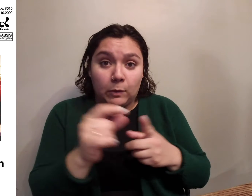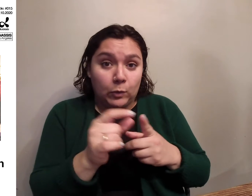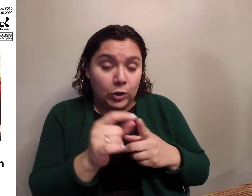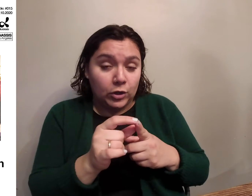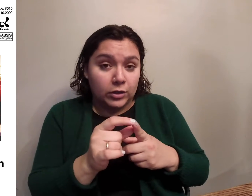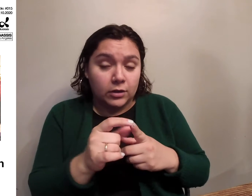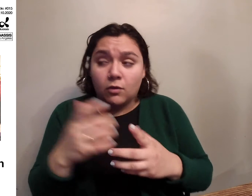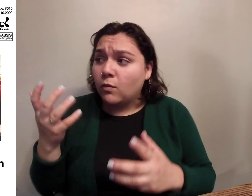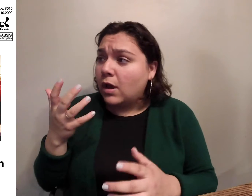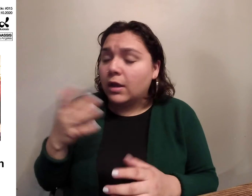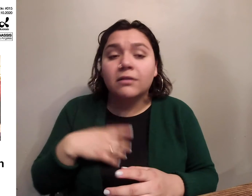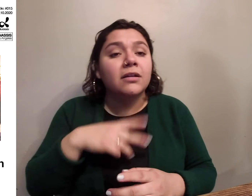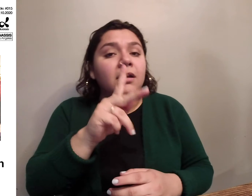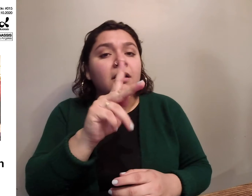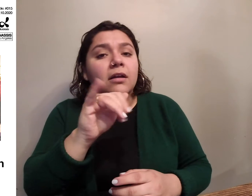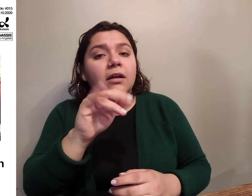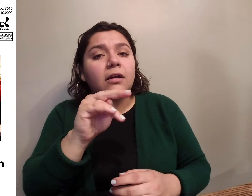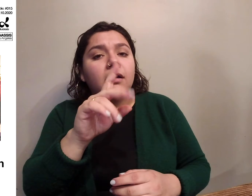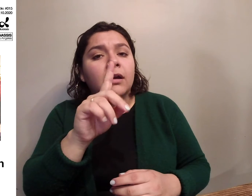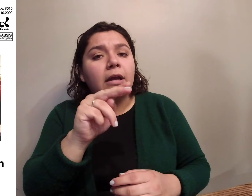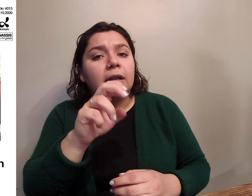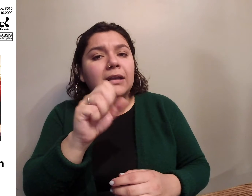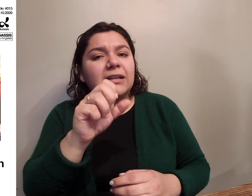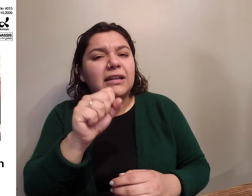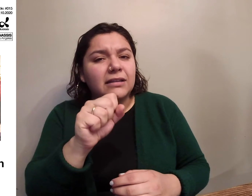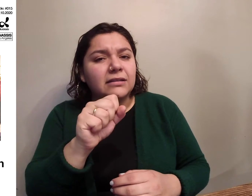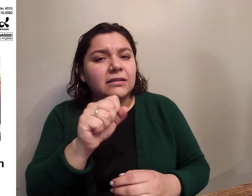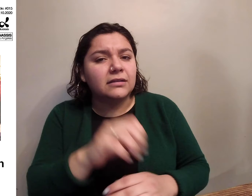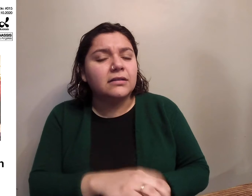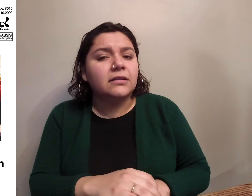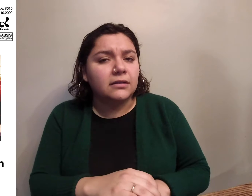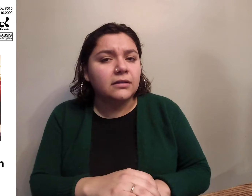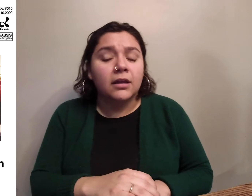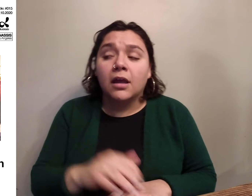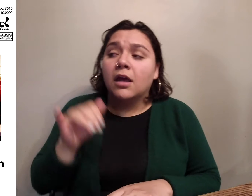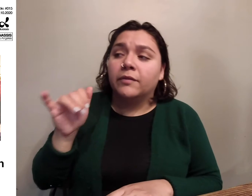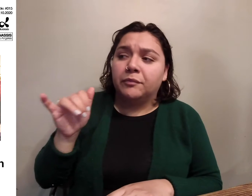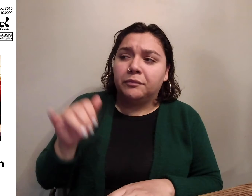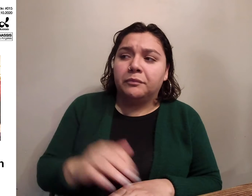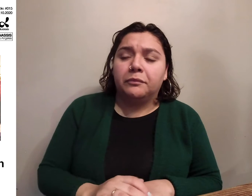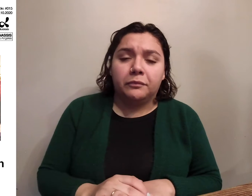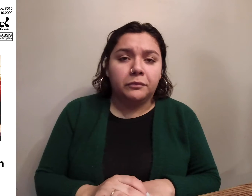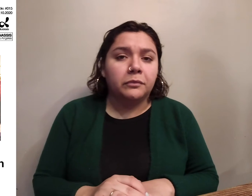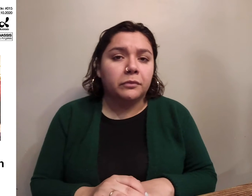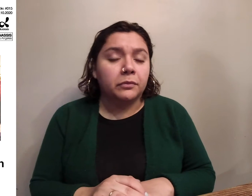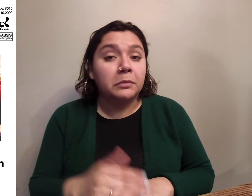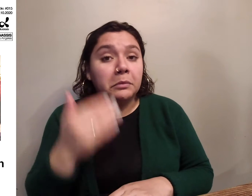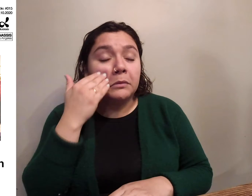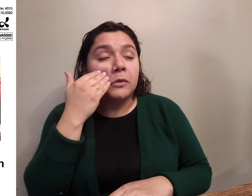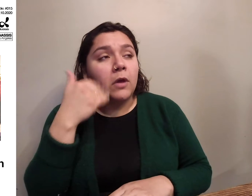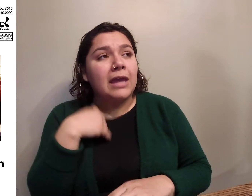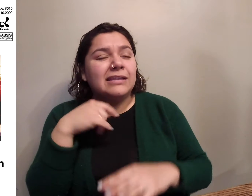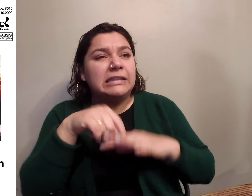is a word. What? Kindness. And which has a deep